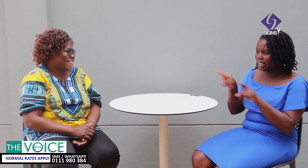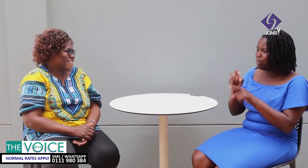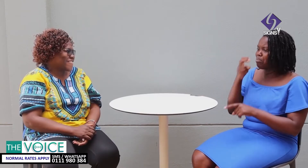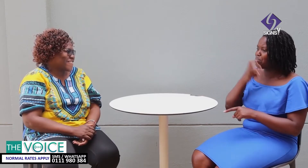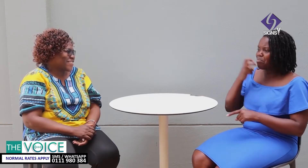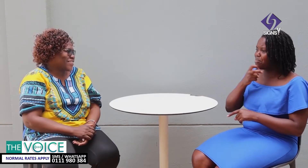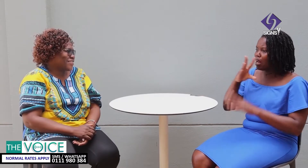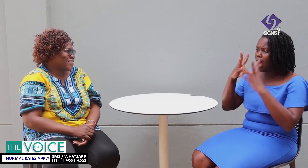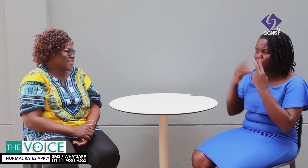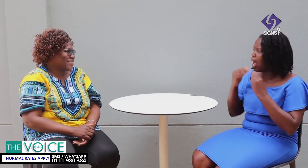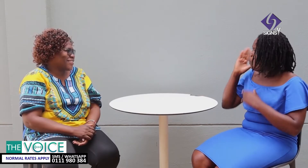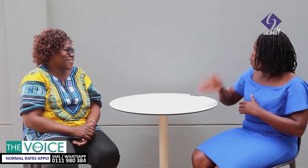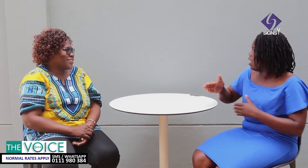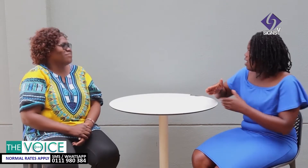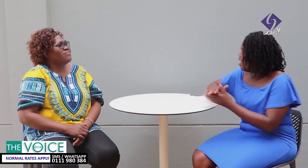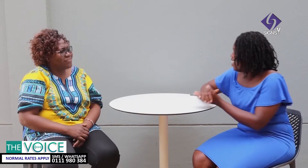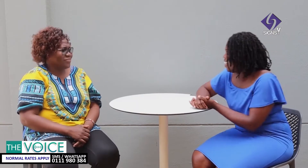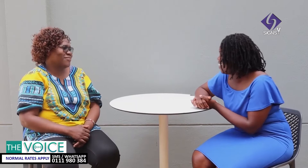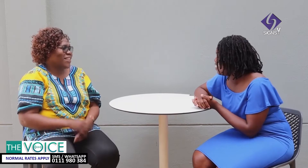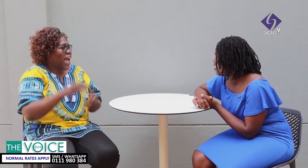even dressing was a problem.